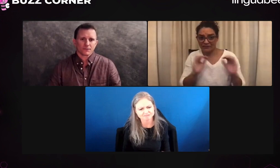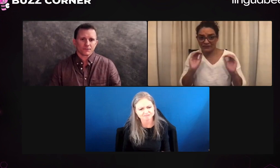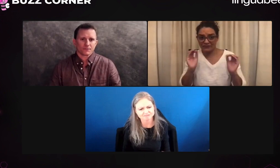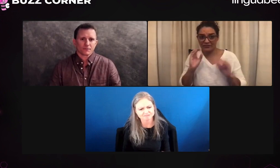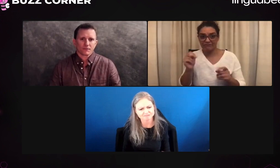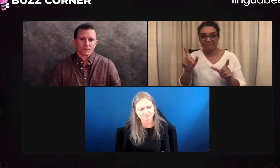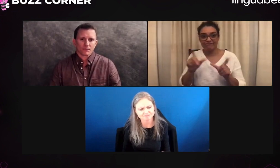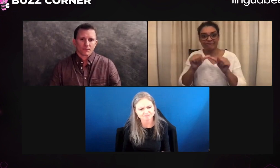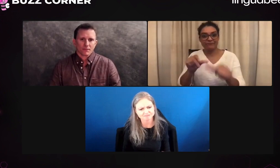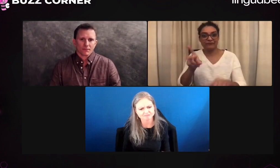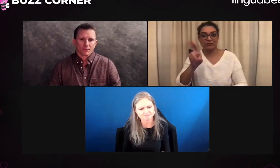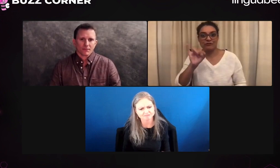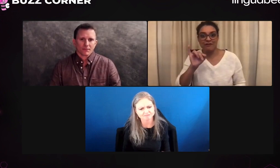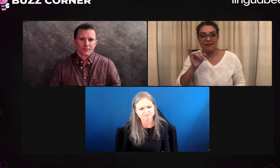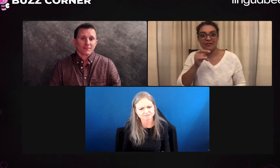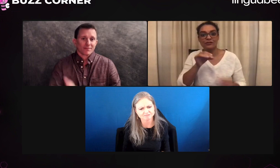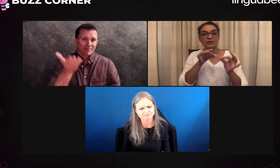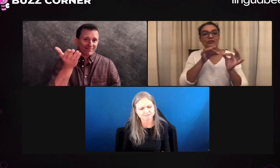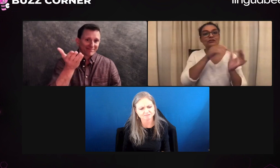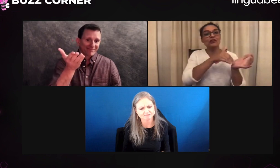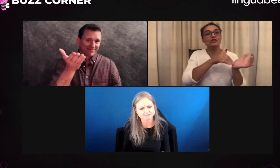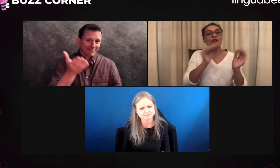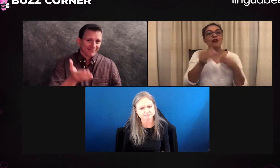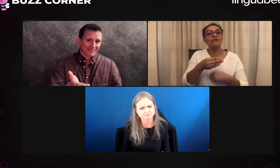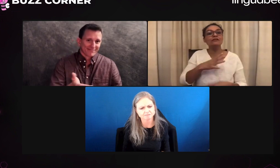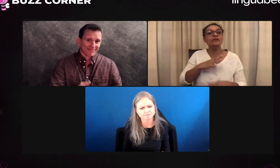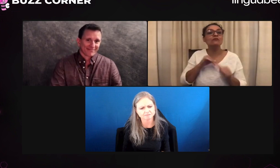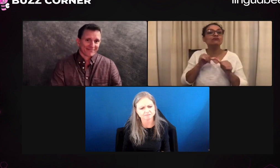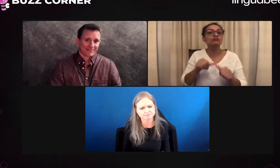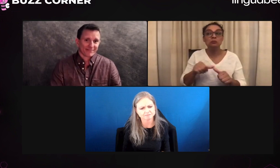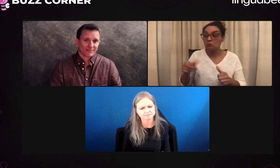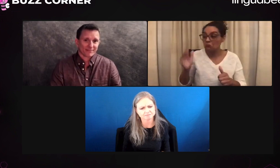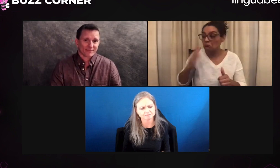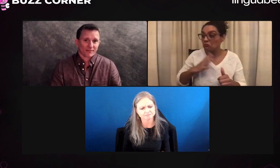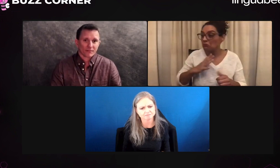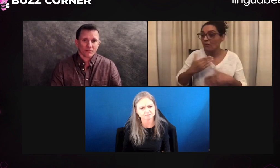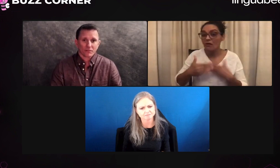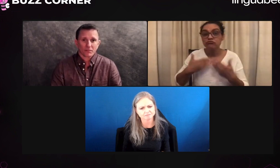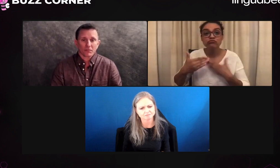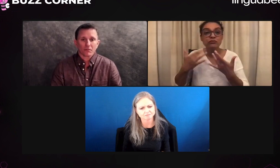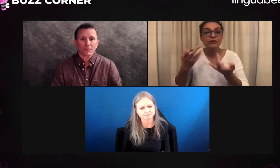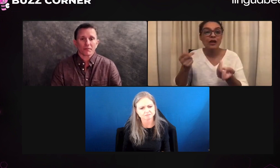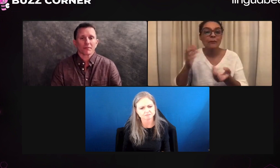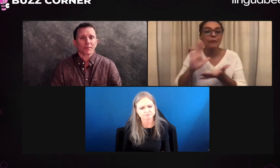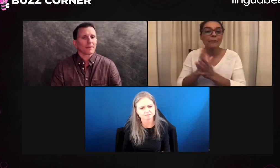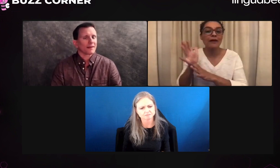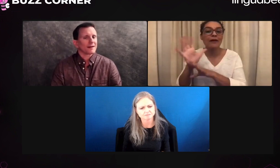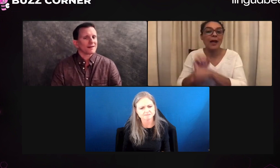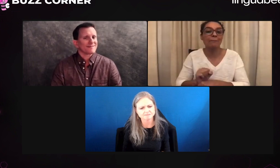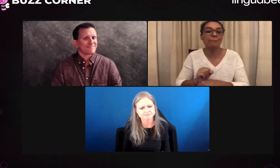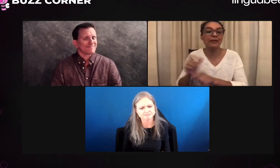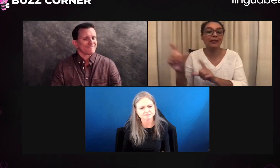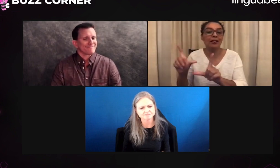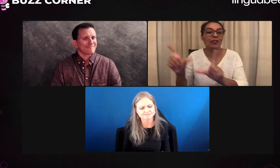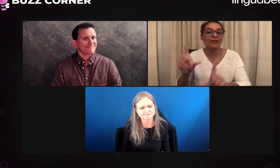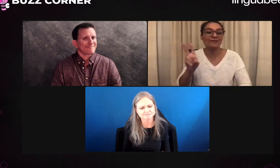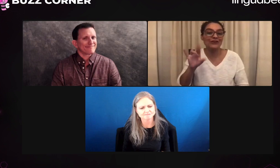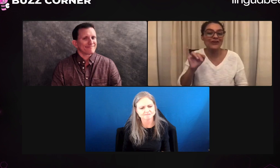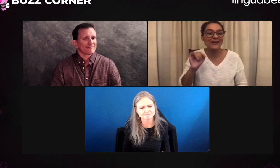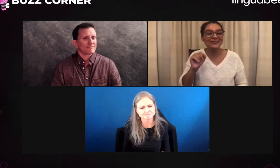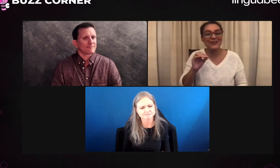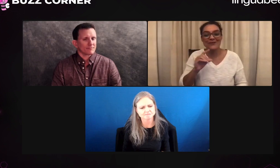would be effective until the interpreter arrived on site, right? So if you're in a doctor's office and